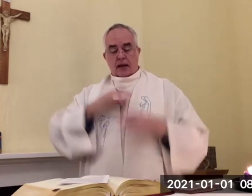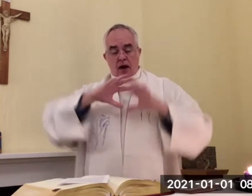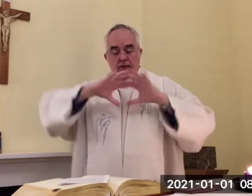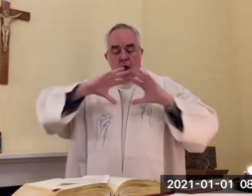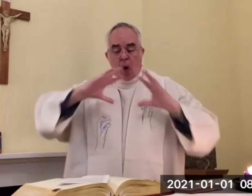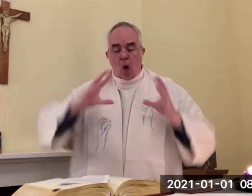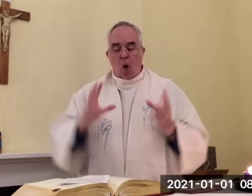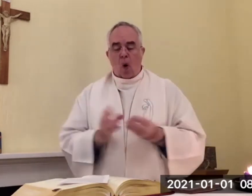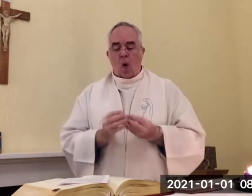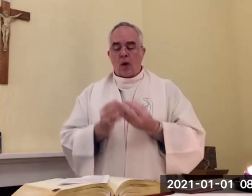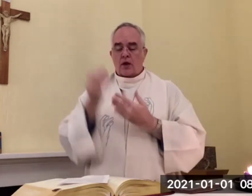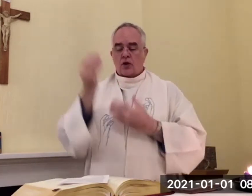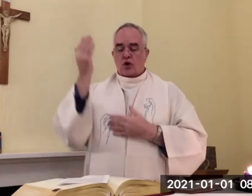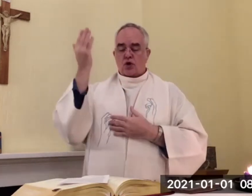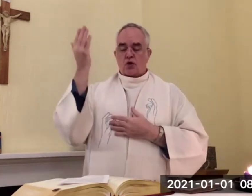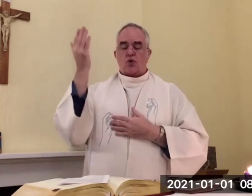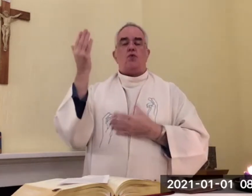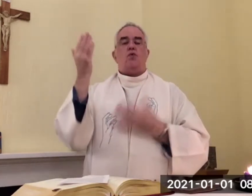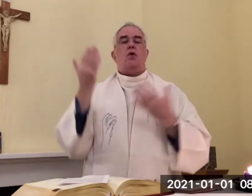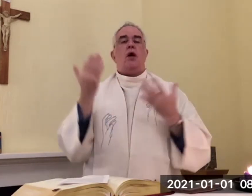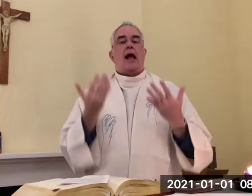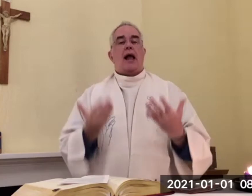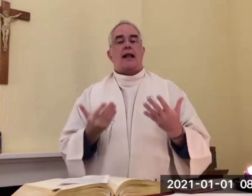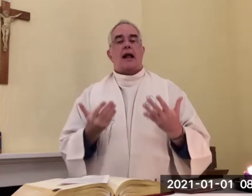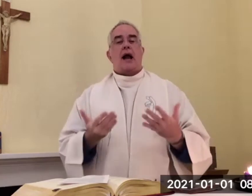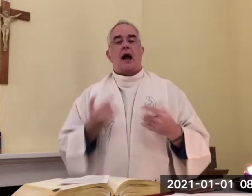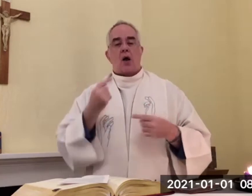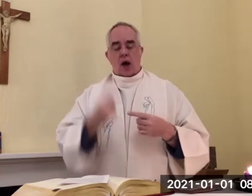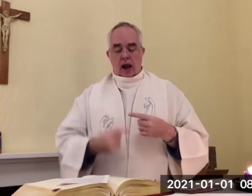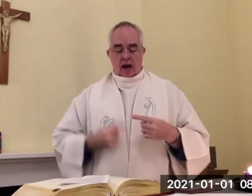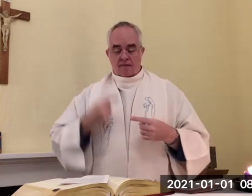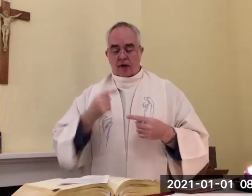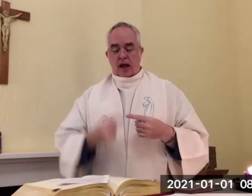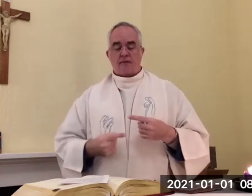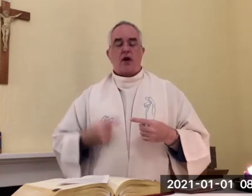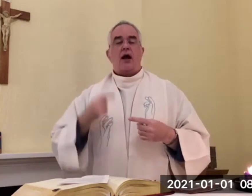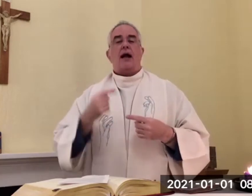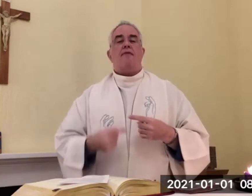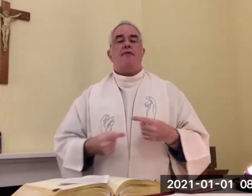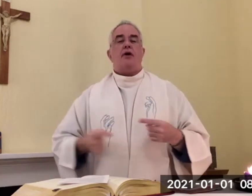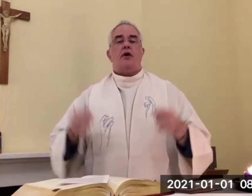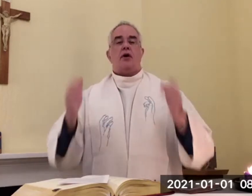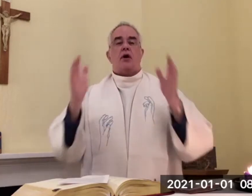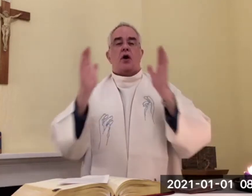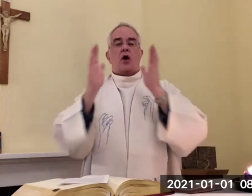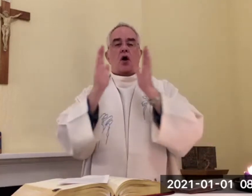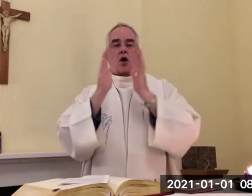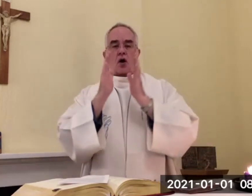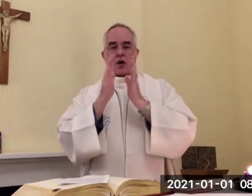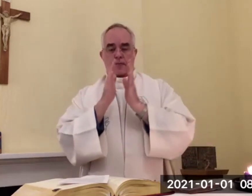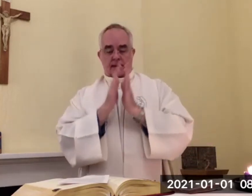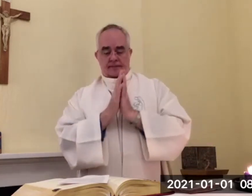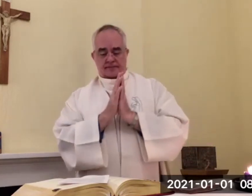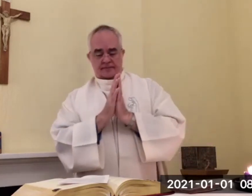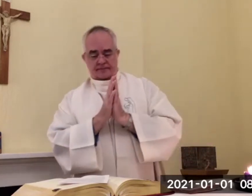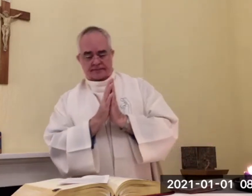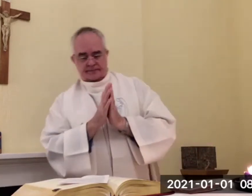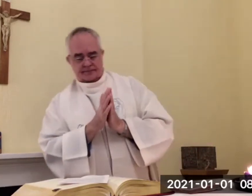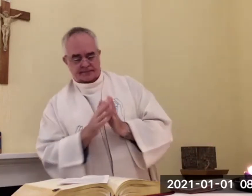myself wholly to you, now and forever and ever. Amen.